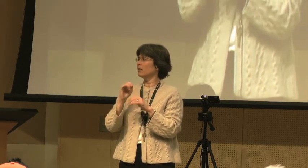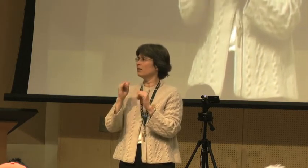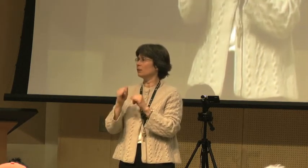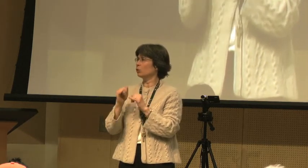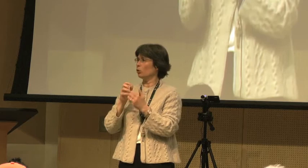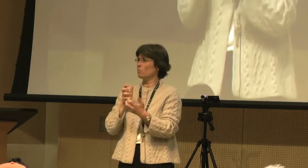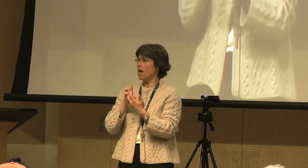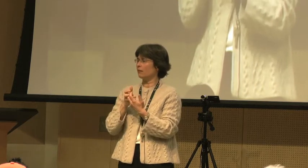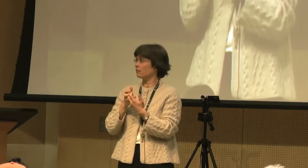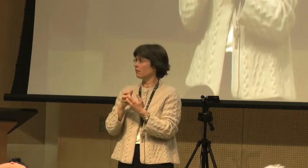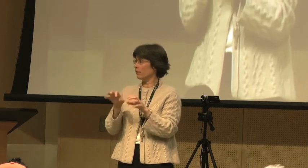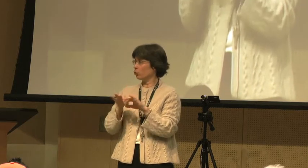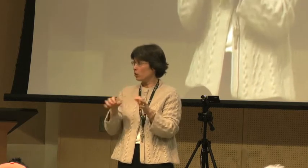qualified individual that